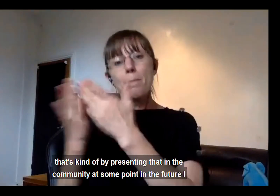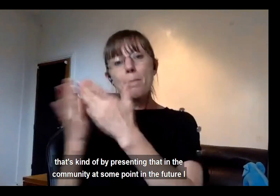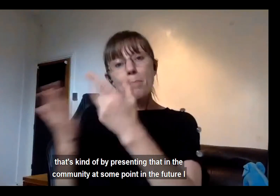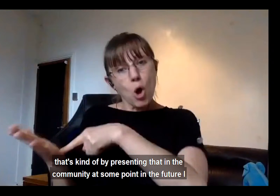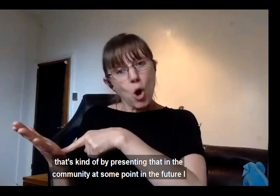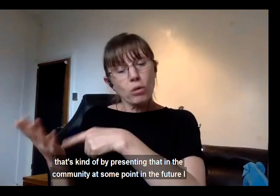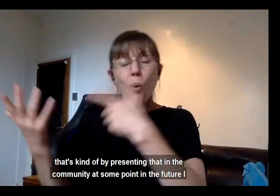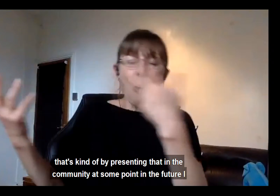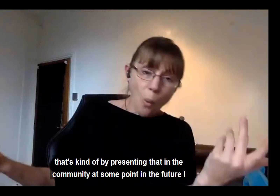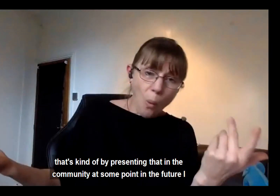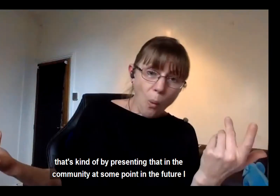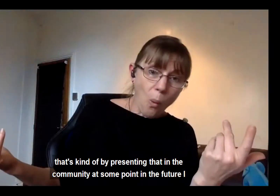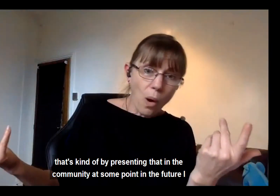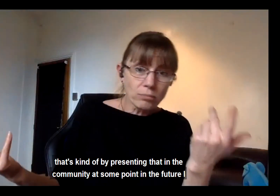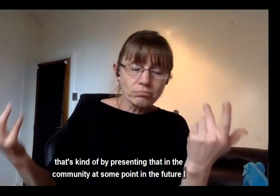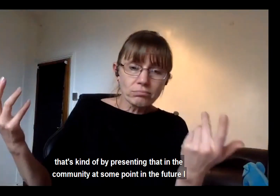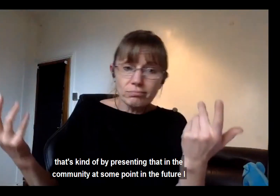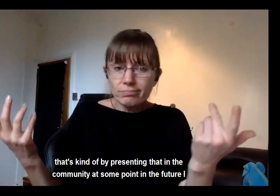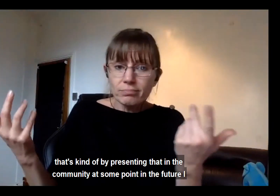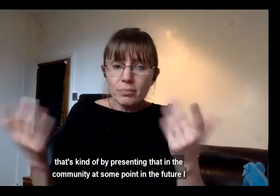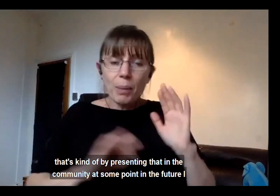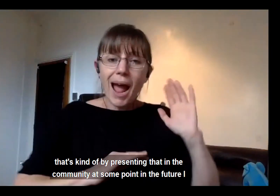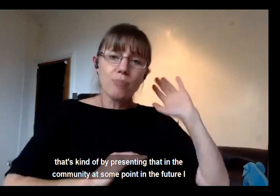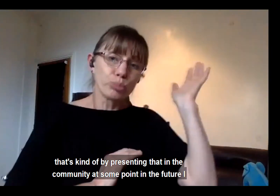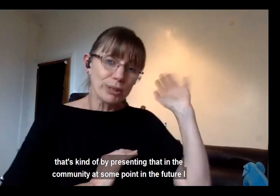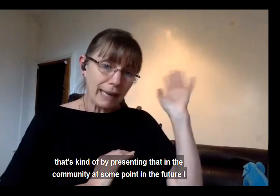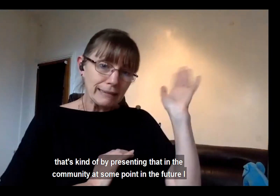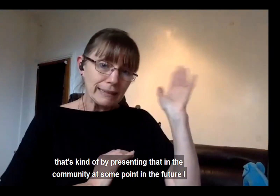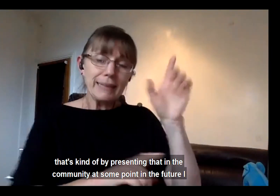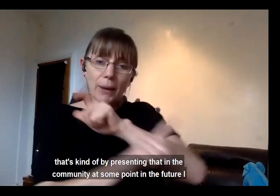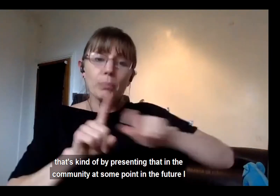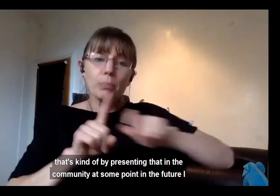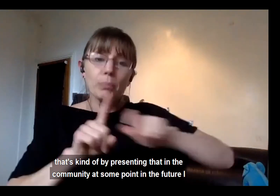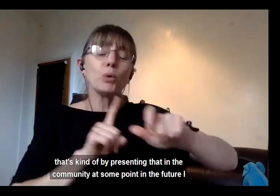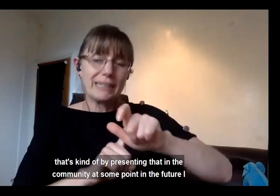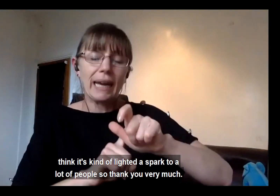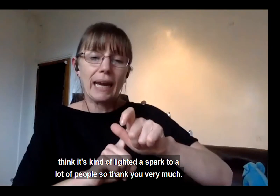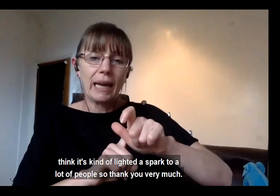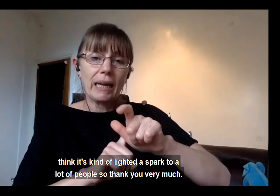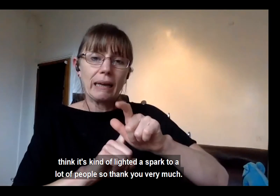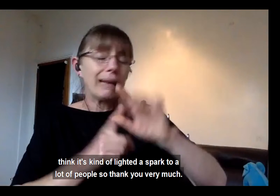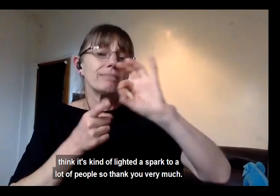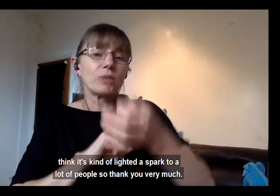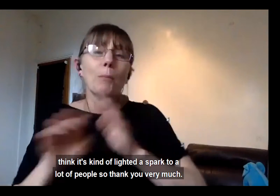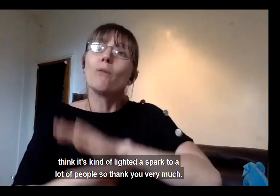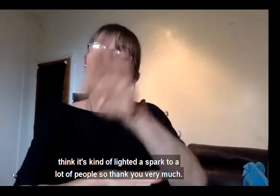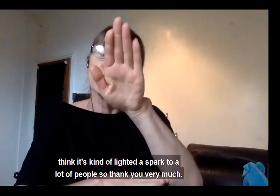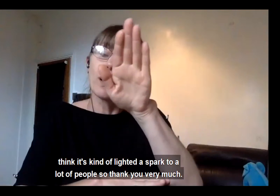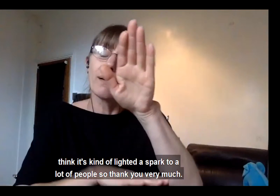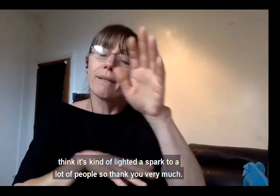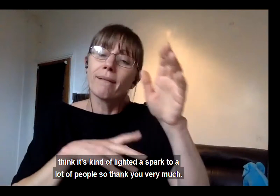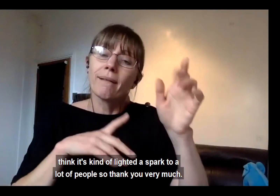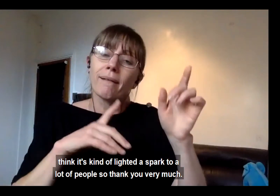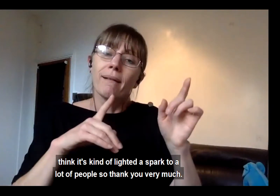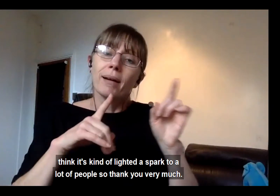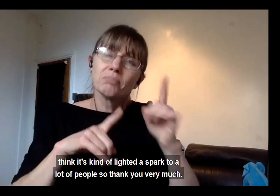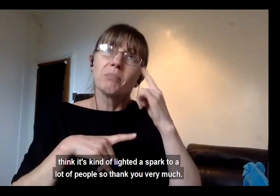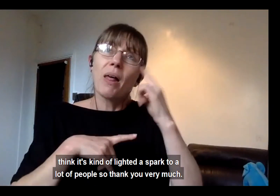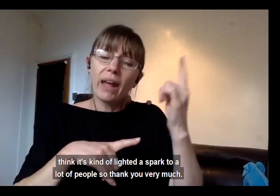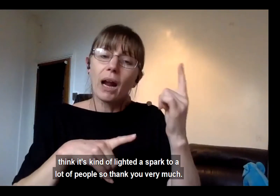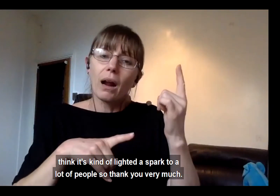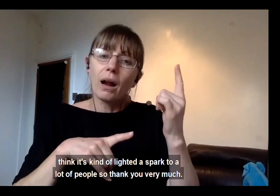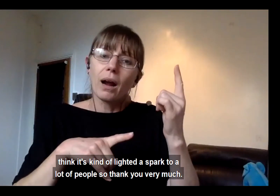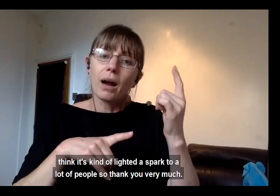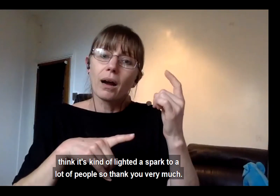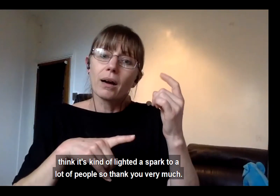of by presenting that in the community at some point in the future, it just I think it's kind of lighted